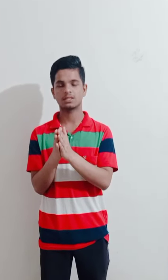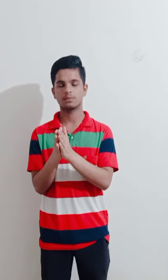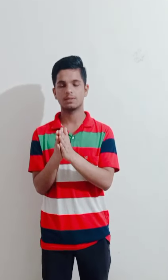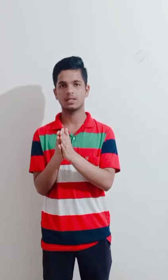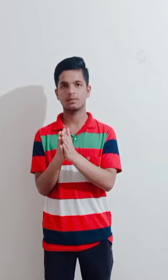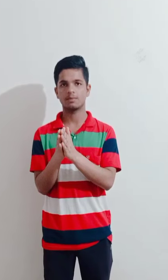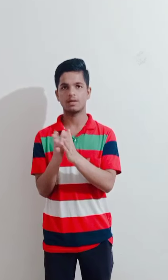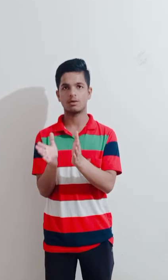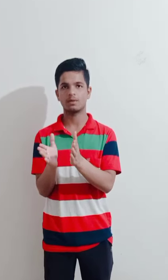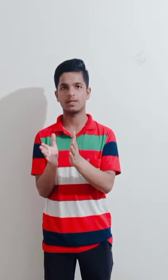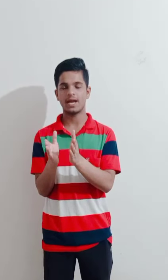recursion method by normally, and